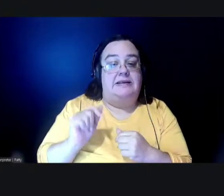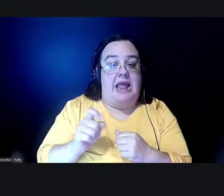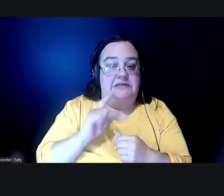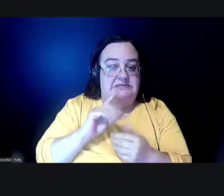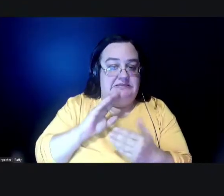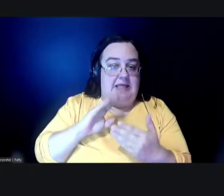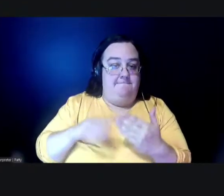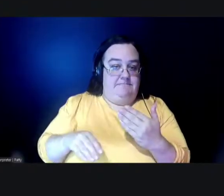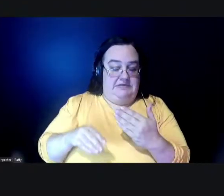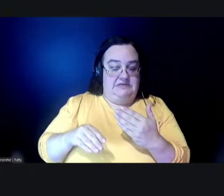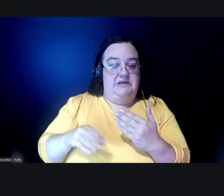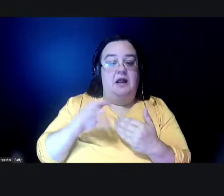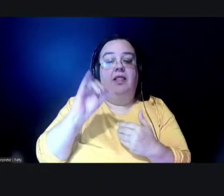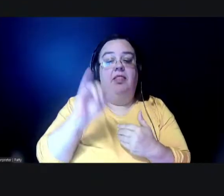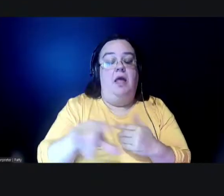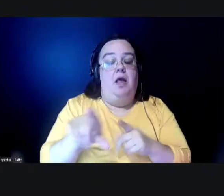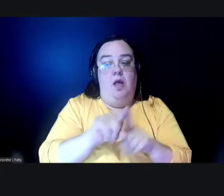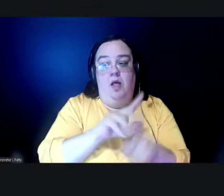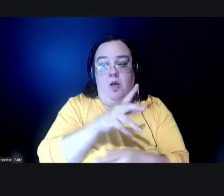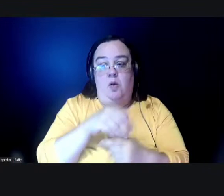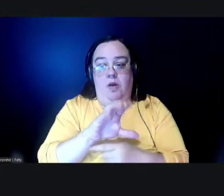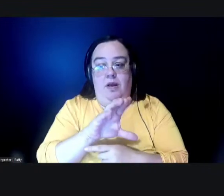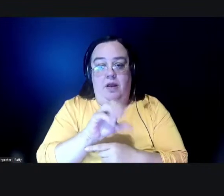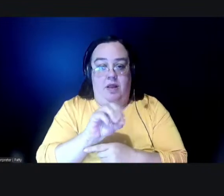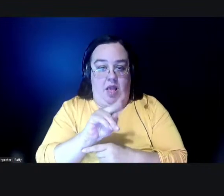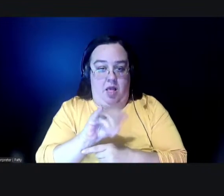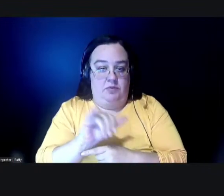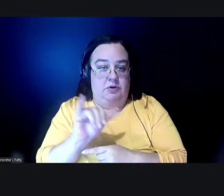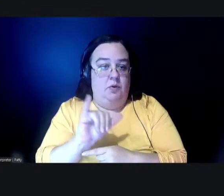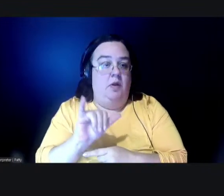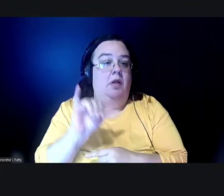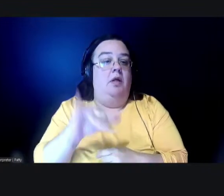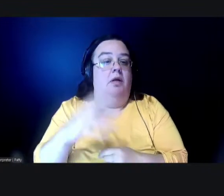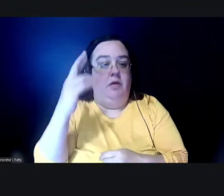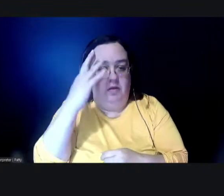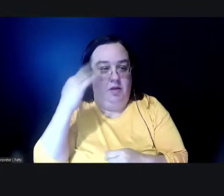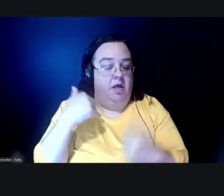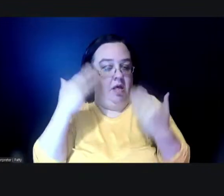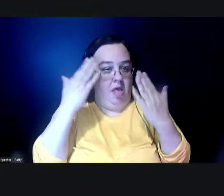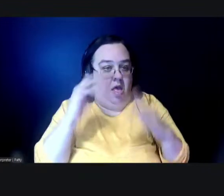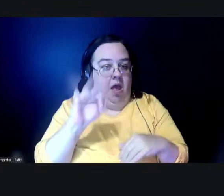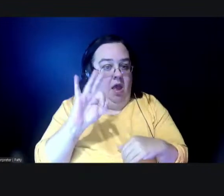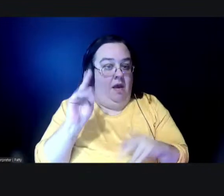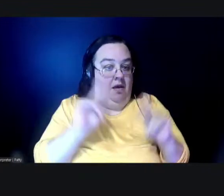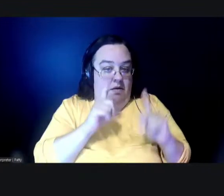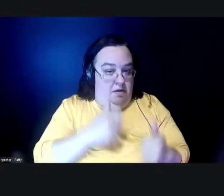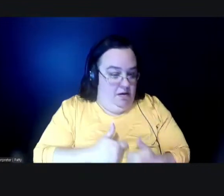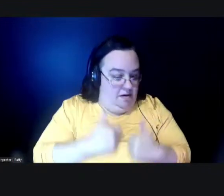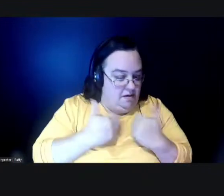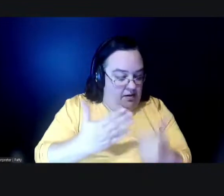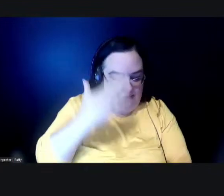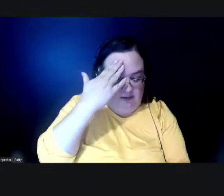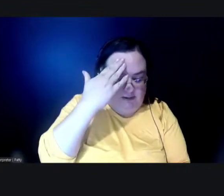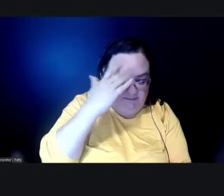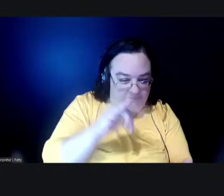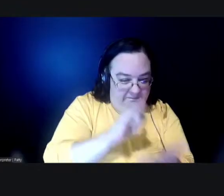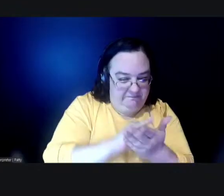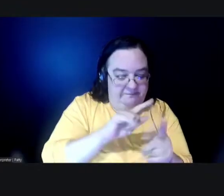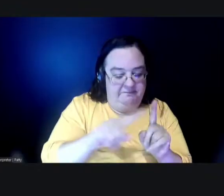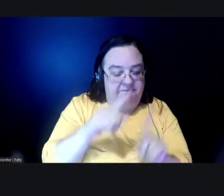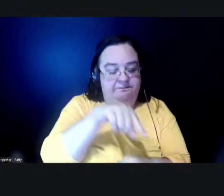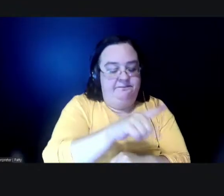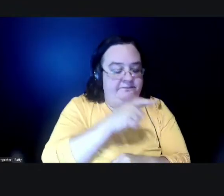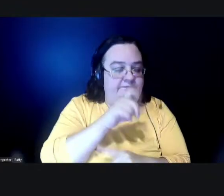exempted, and that also includes the county. And so that's why I don't know if our residents know that, but the ones that